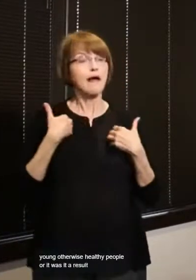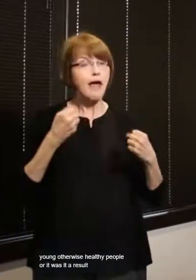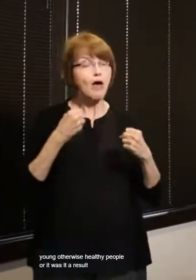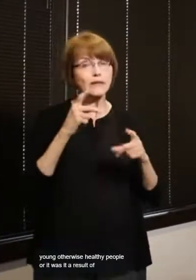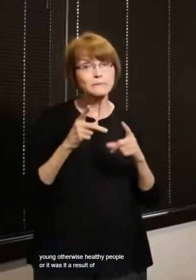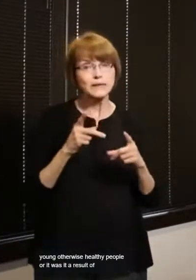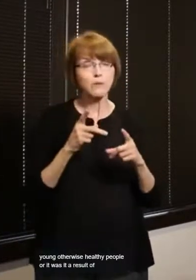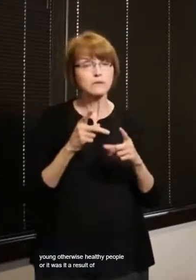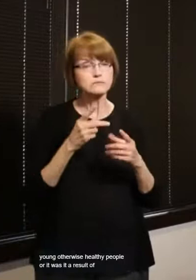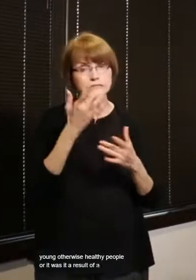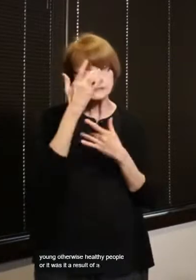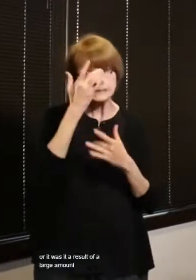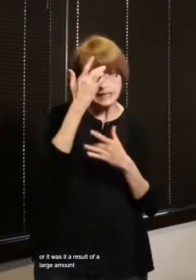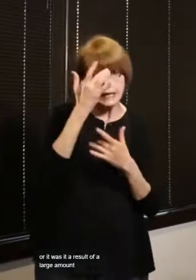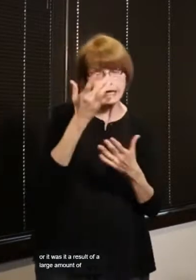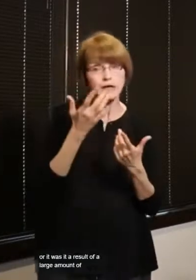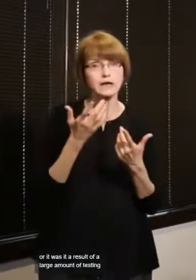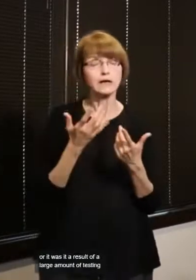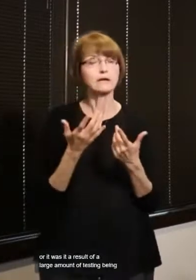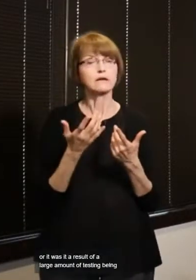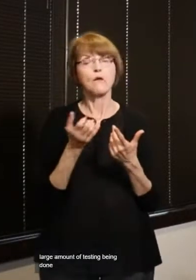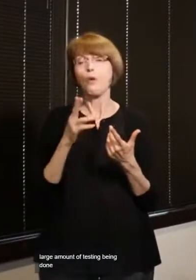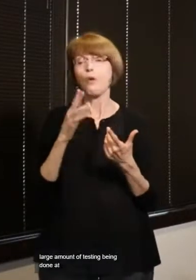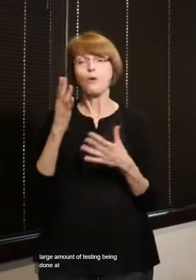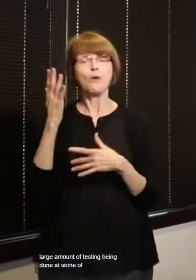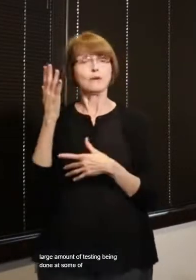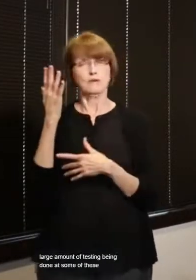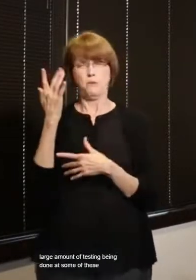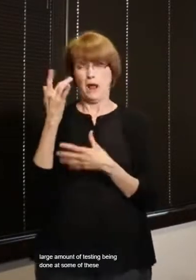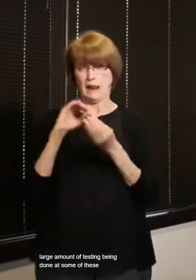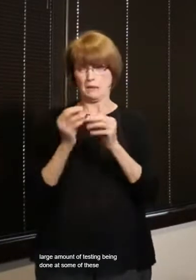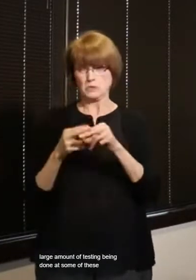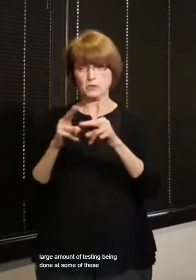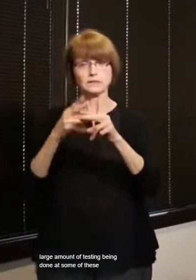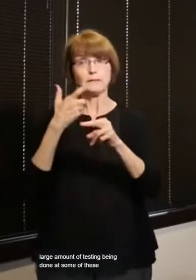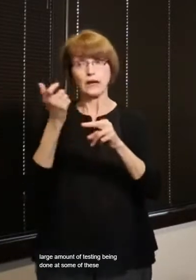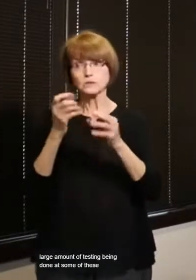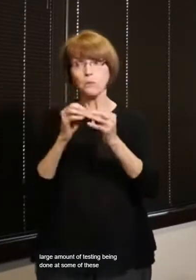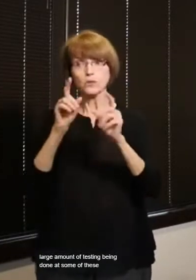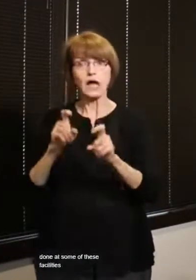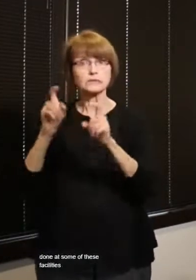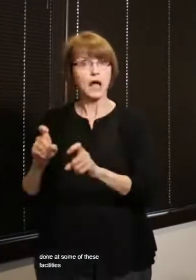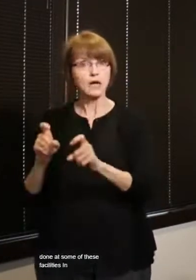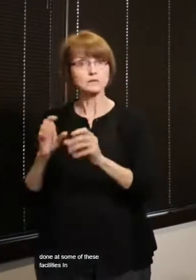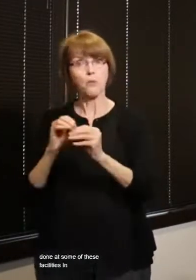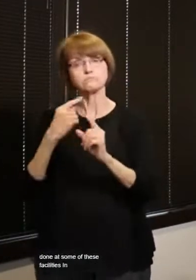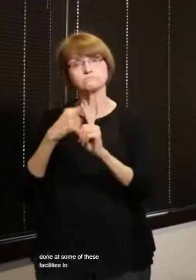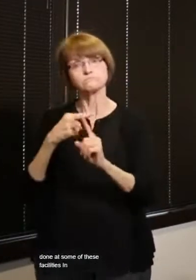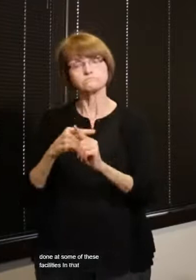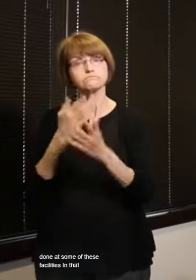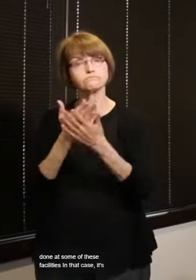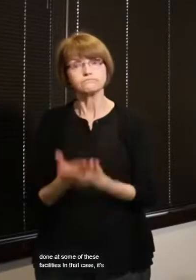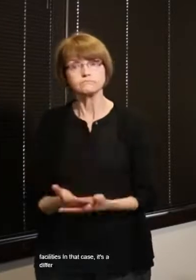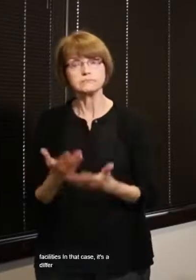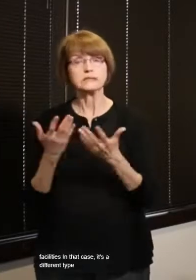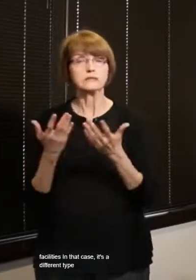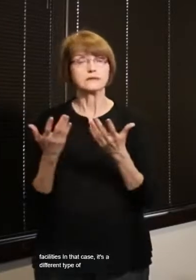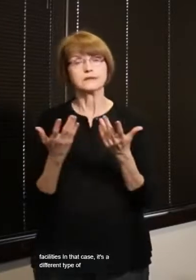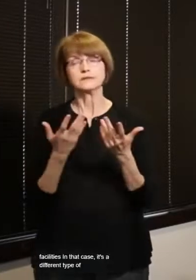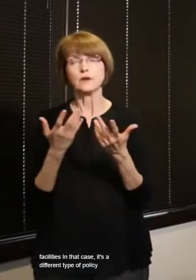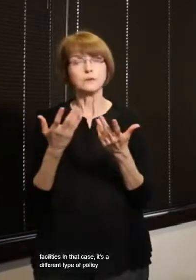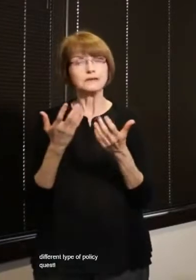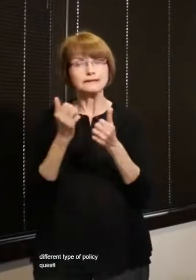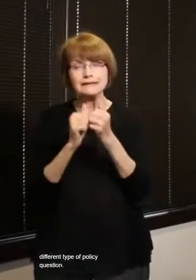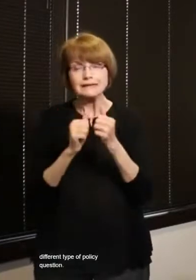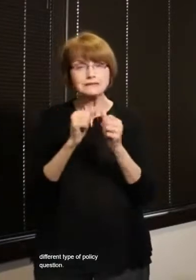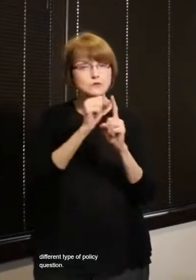result of a large amount of testing being done at some of these facilities? And in that case, that's a different type of policy question.